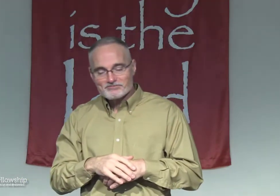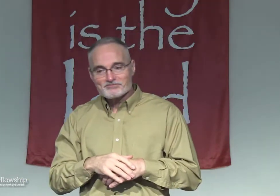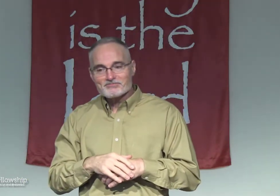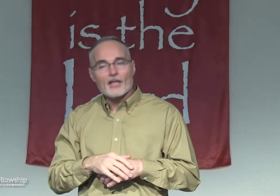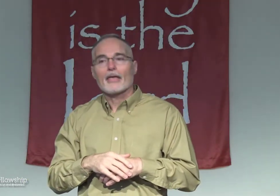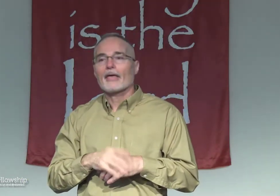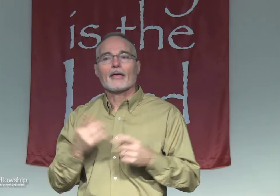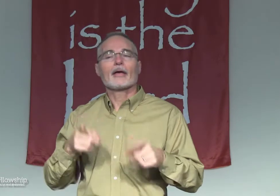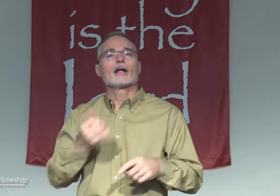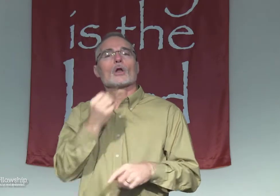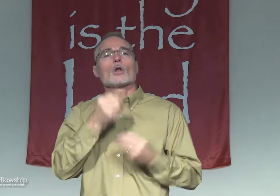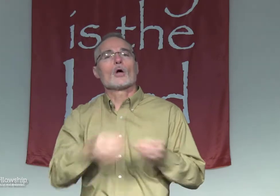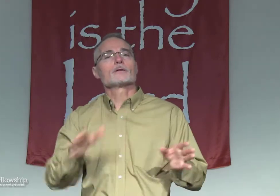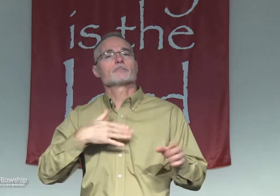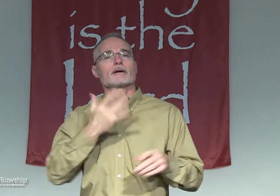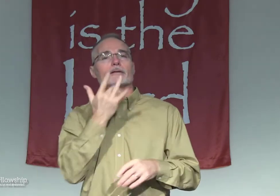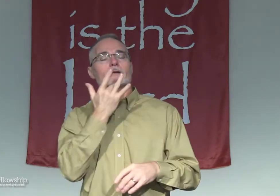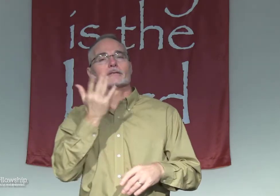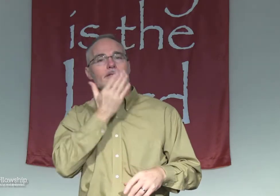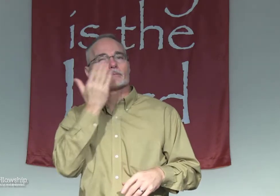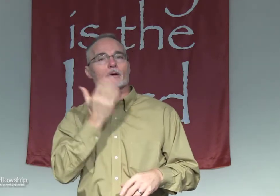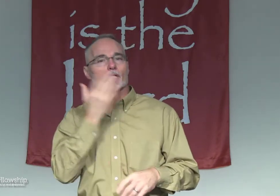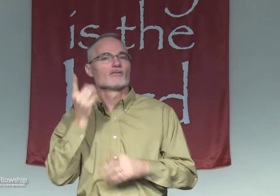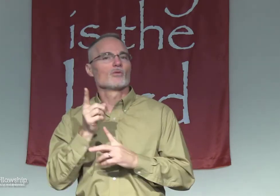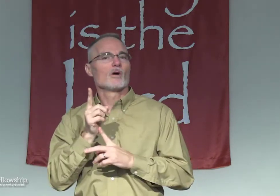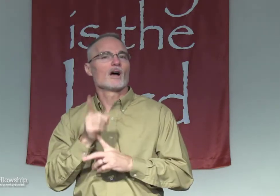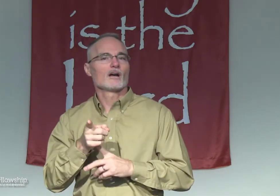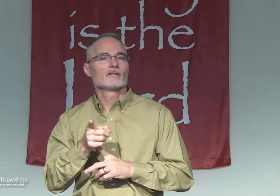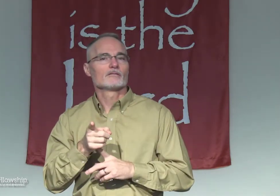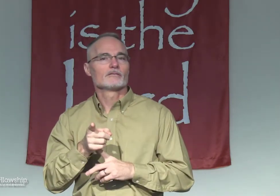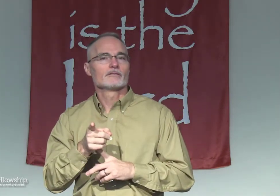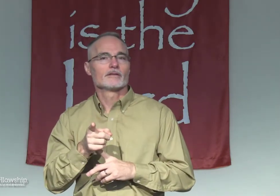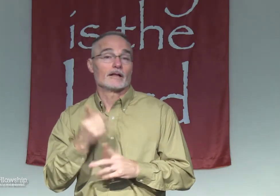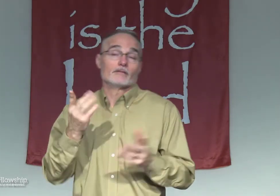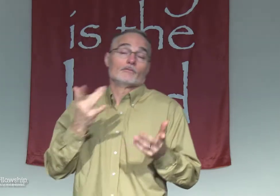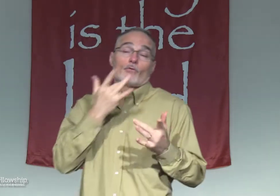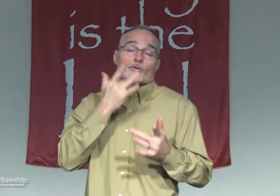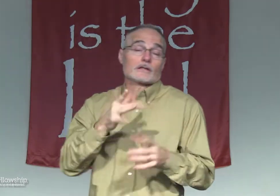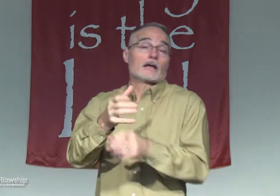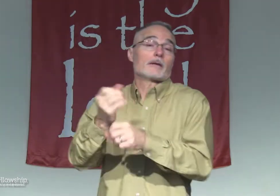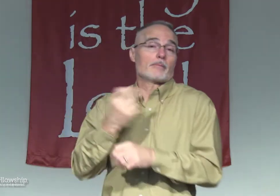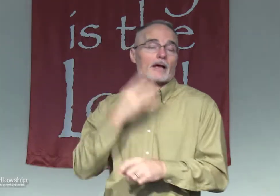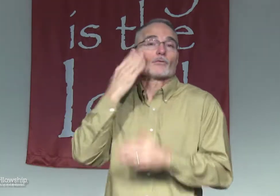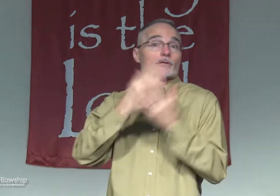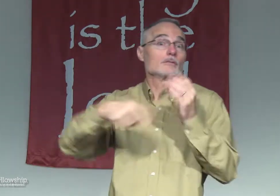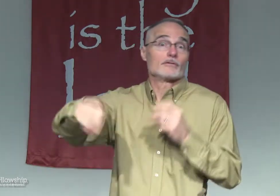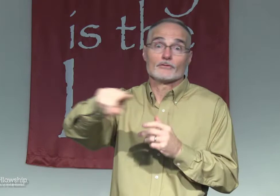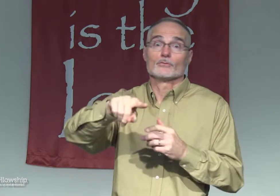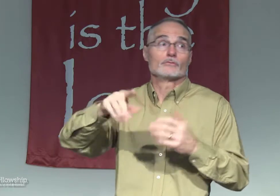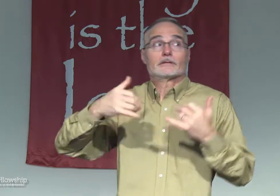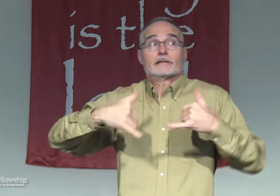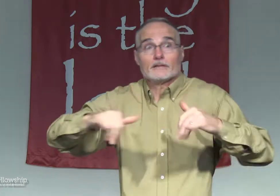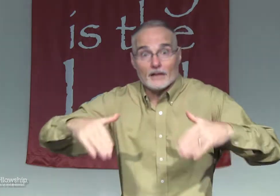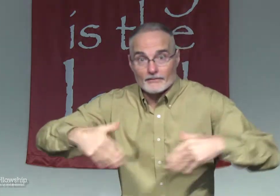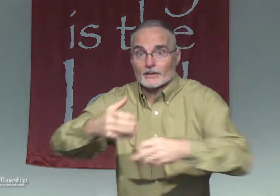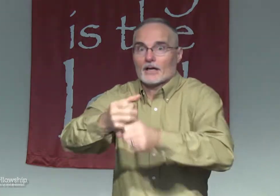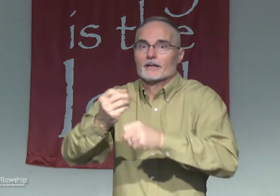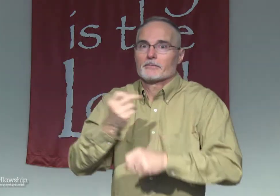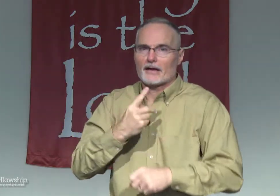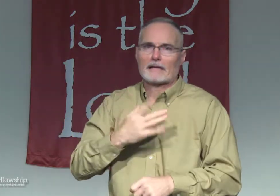my family got hit with COVID, just like a lot of you are experiencing right now. And I lost my sense of taste for a while.